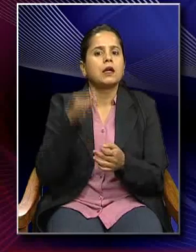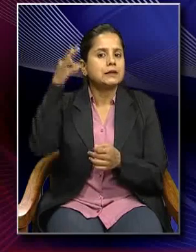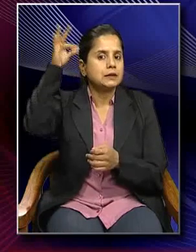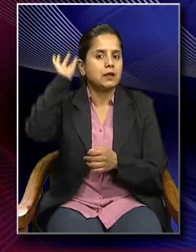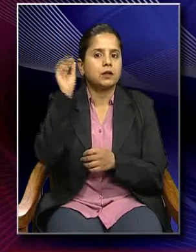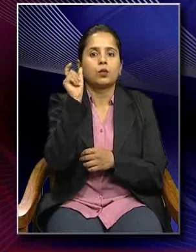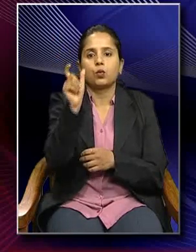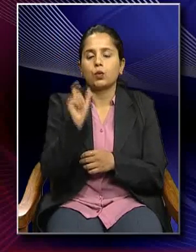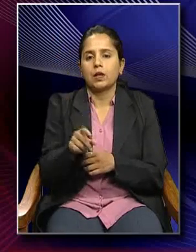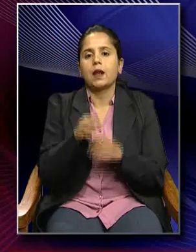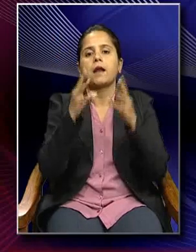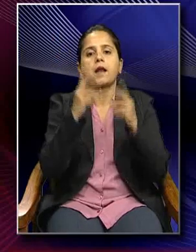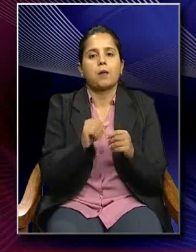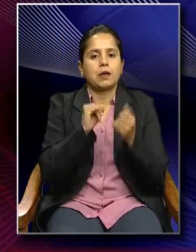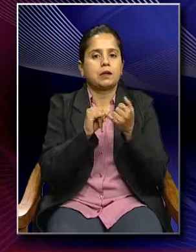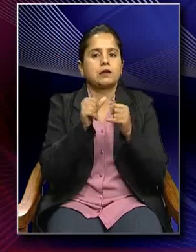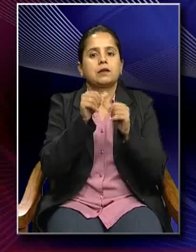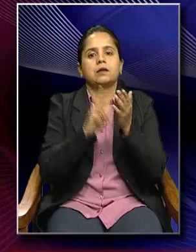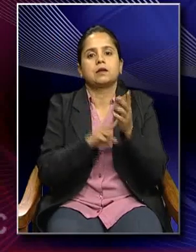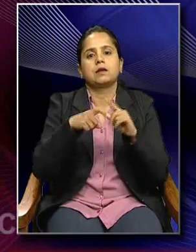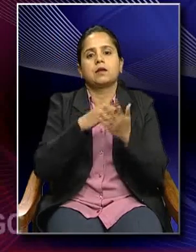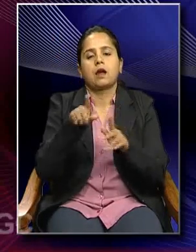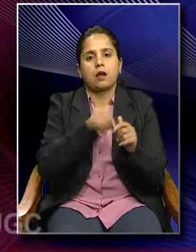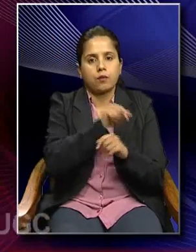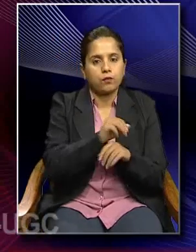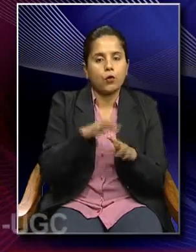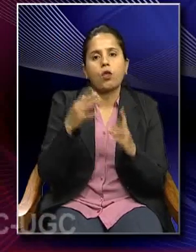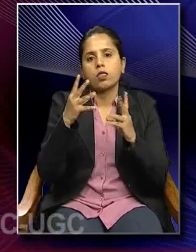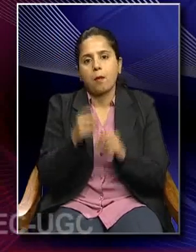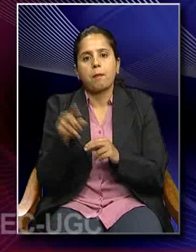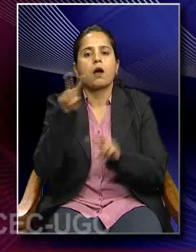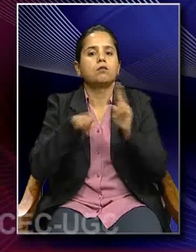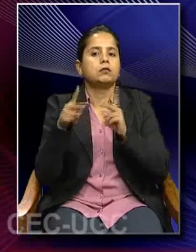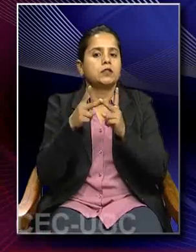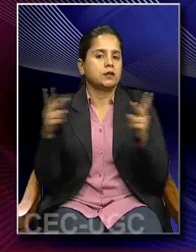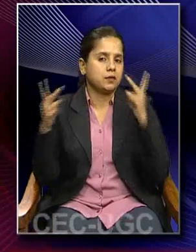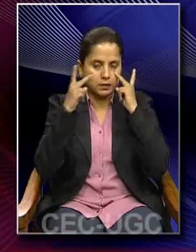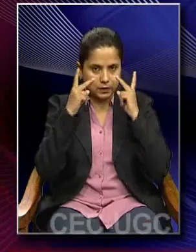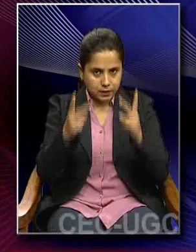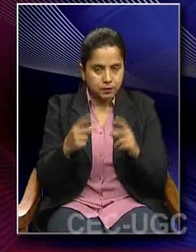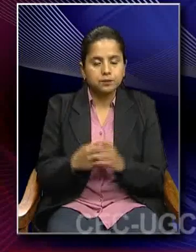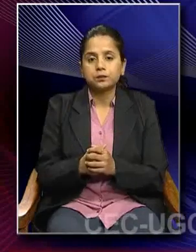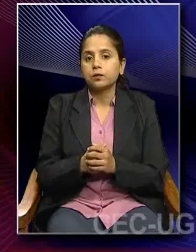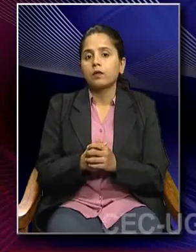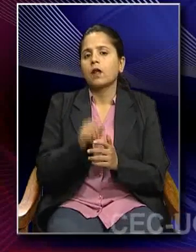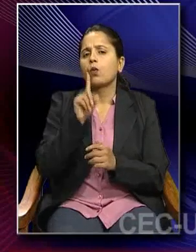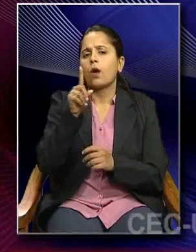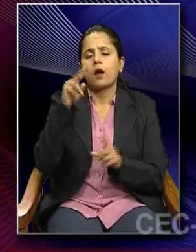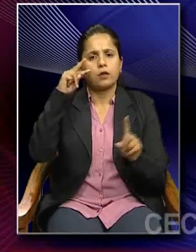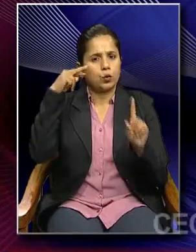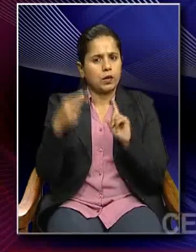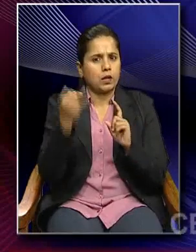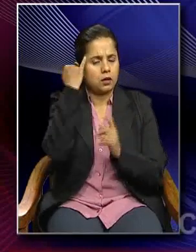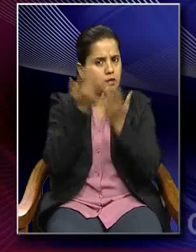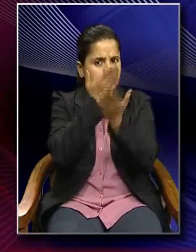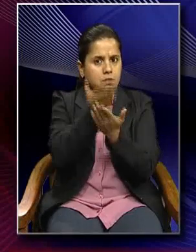term Sāṅkhya, which means number or enumeration. So one perspective